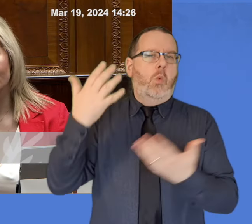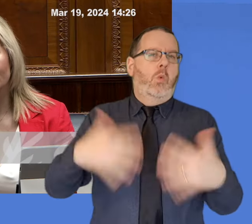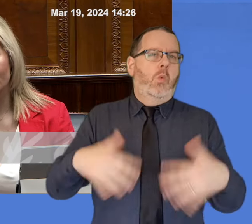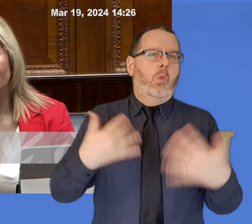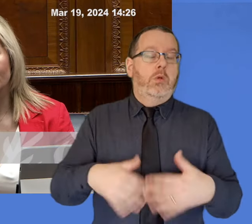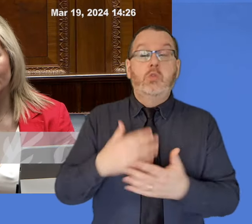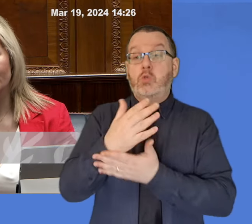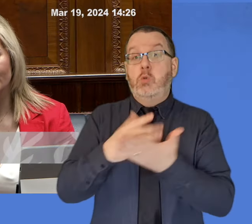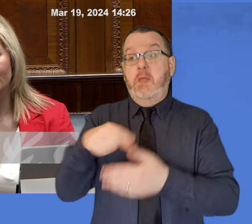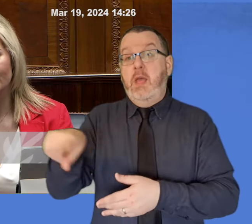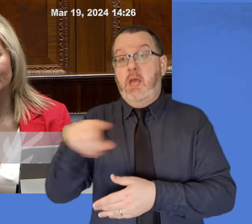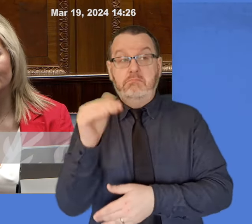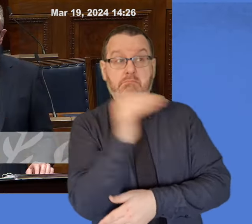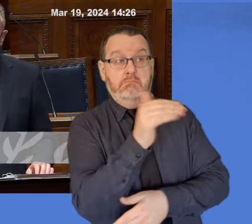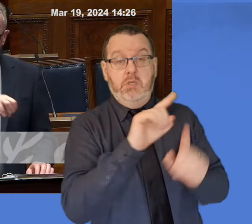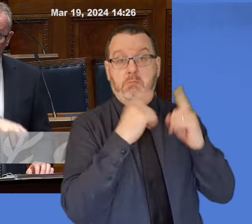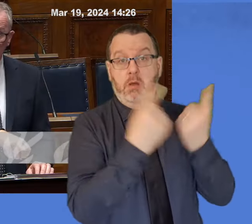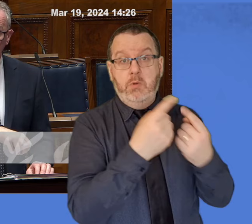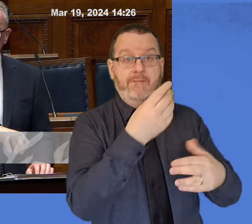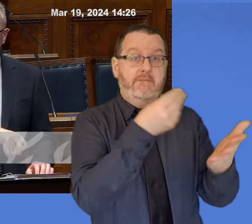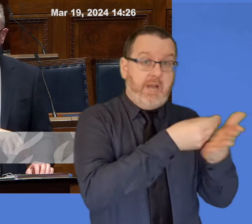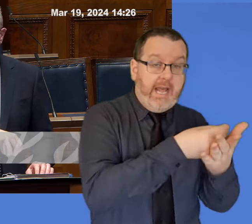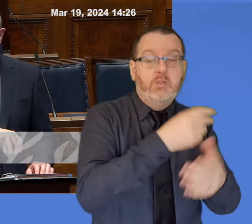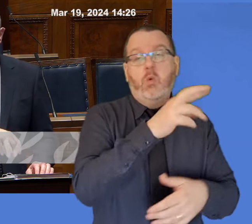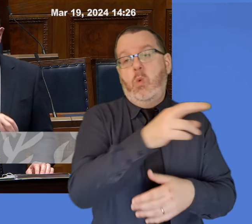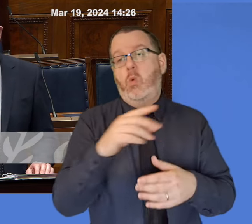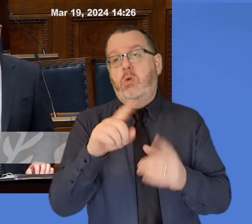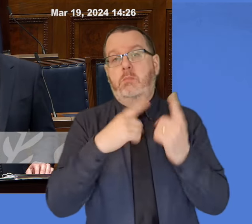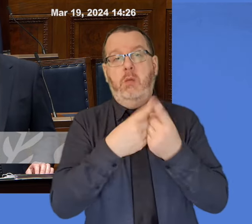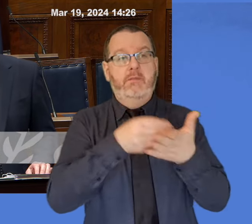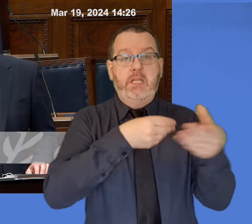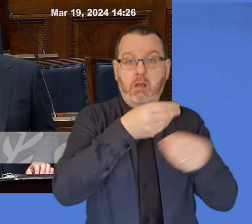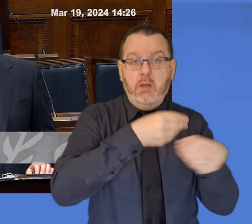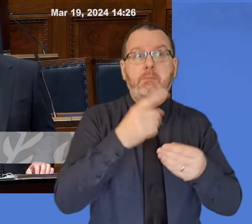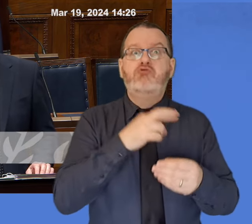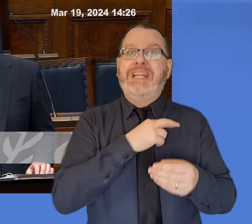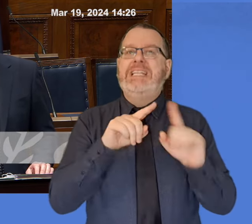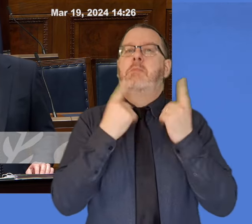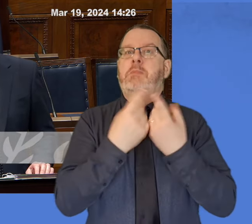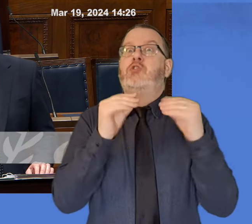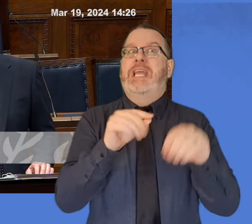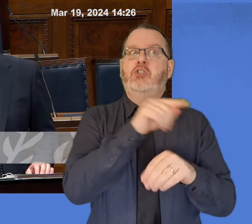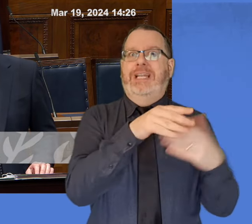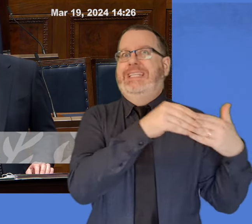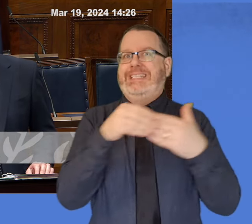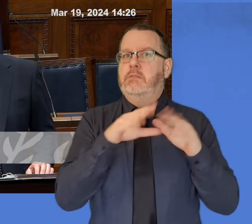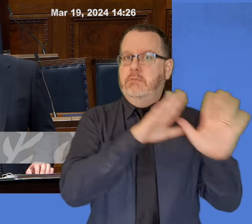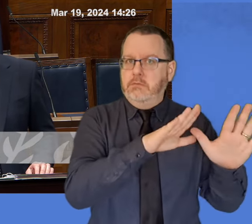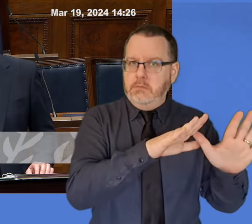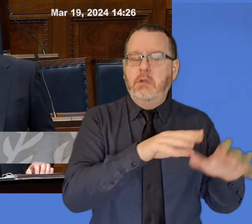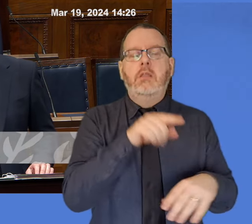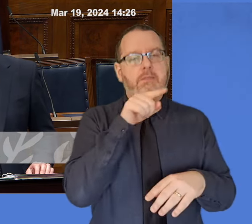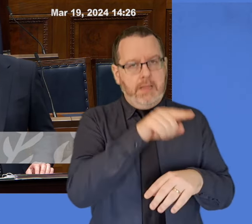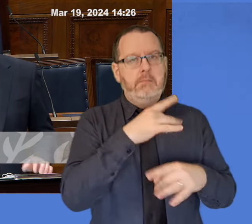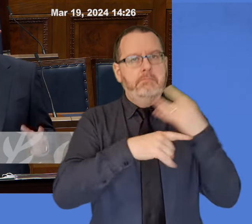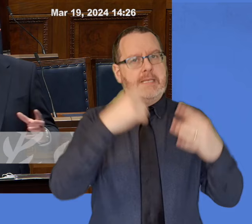Finance, some of them may be responsible to the Department of Economy. The lead is the Department of Education, and I think that underlines the sensible proposal that has